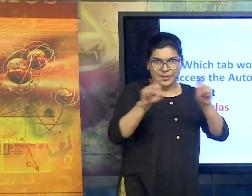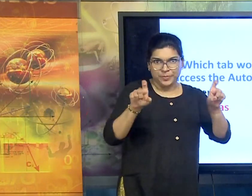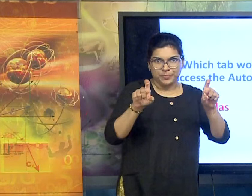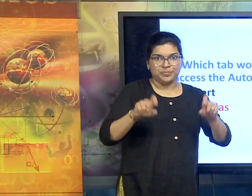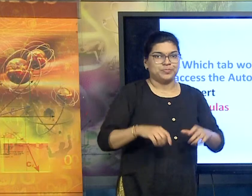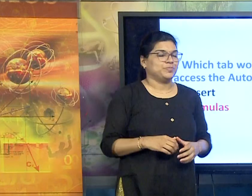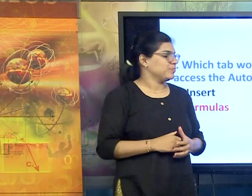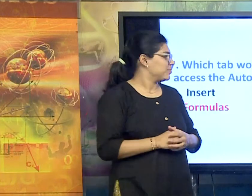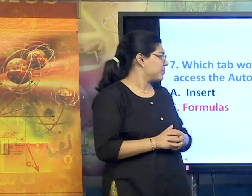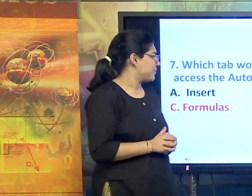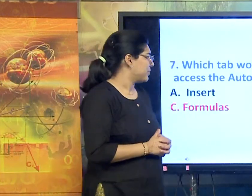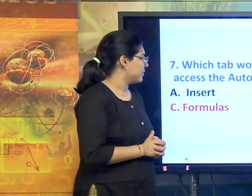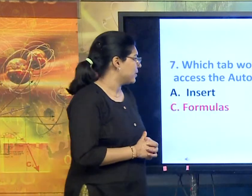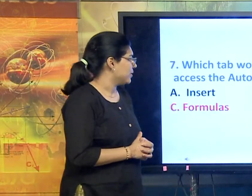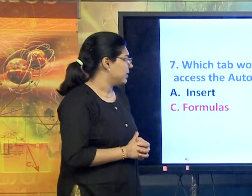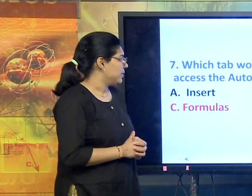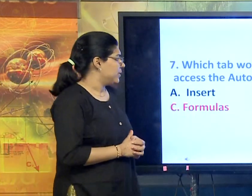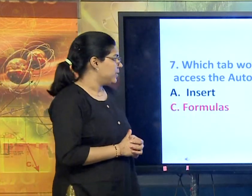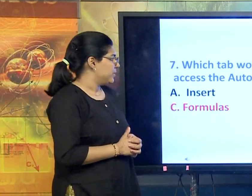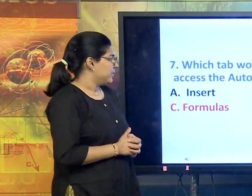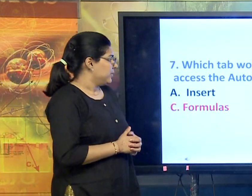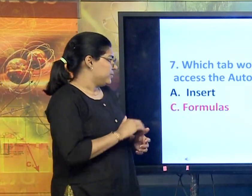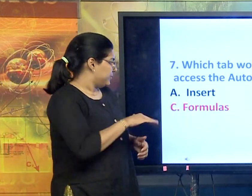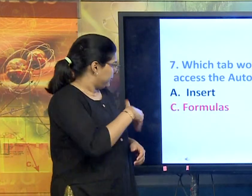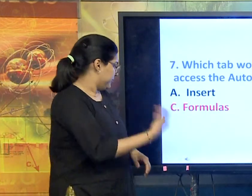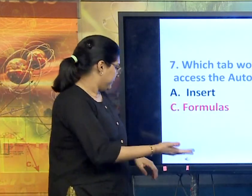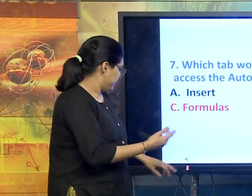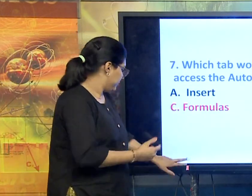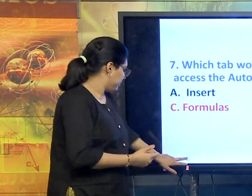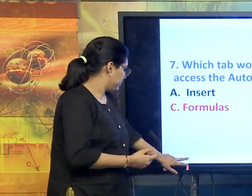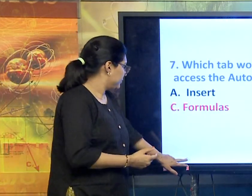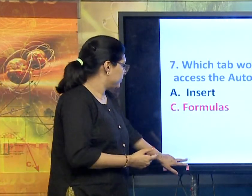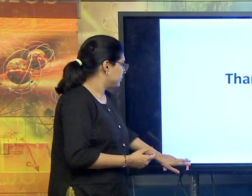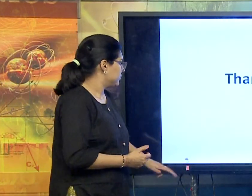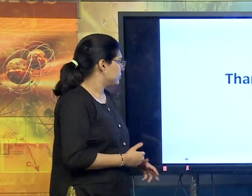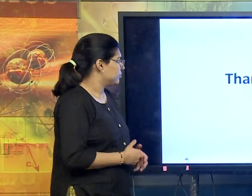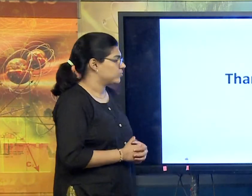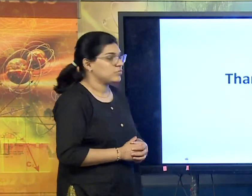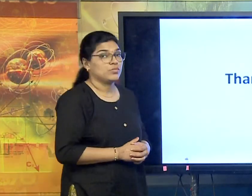the top, the category is auto sum. It has all the calculations.